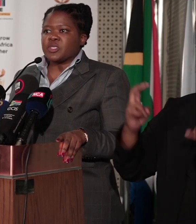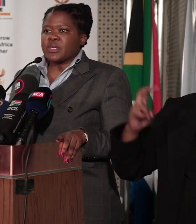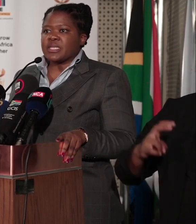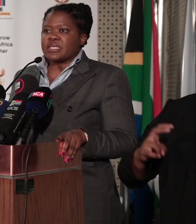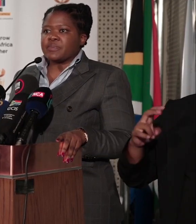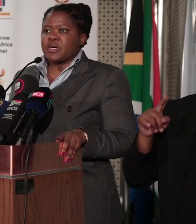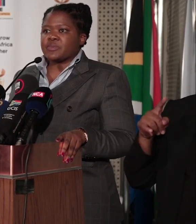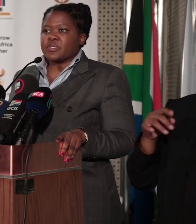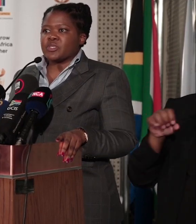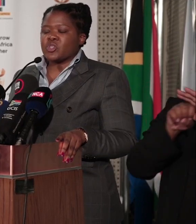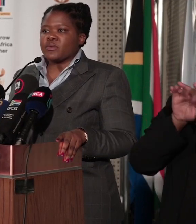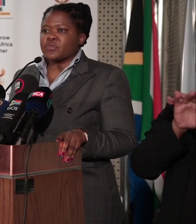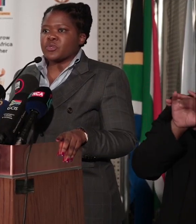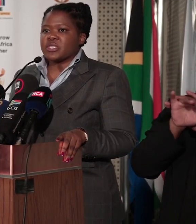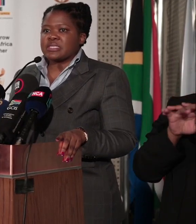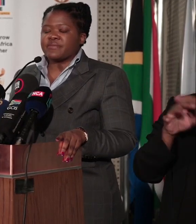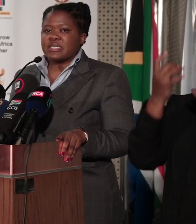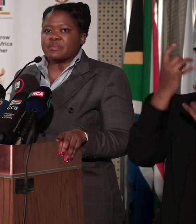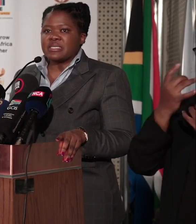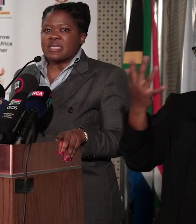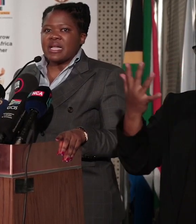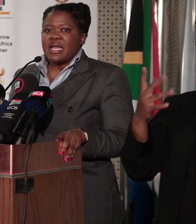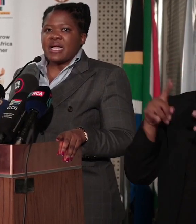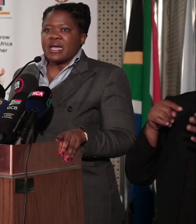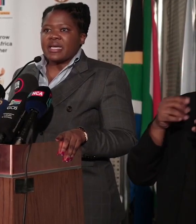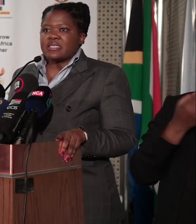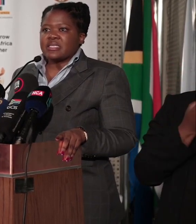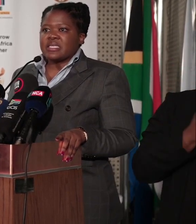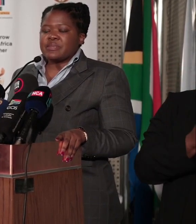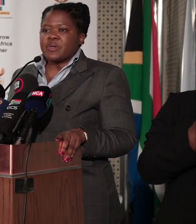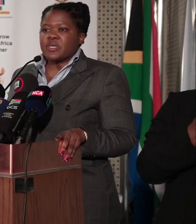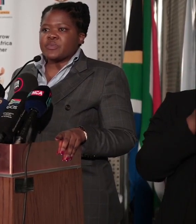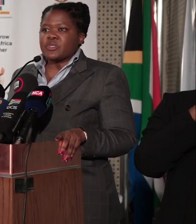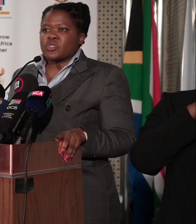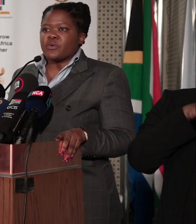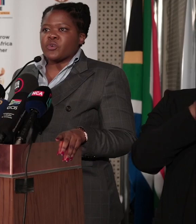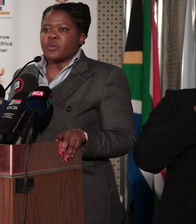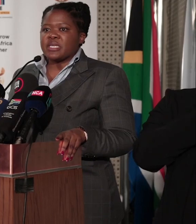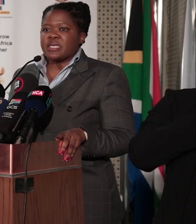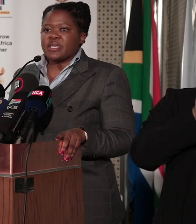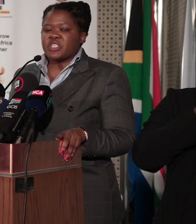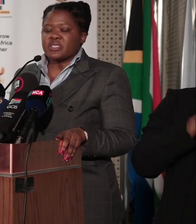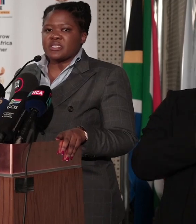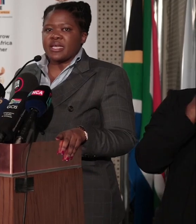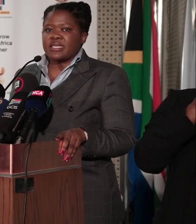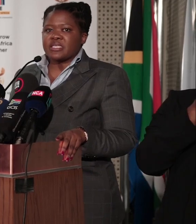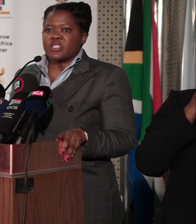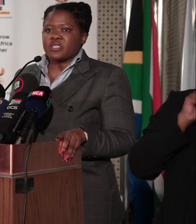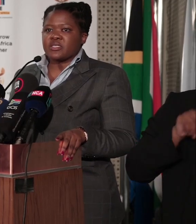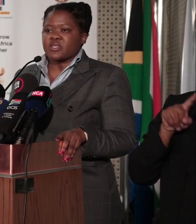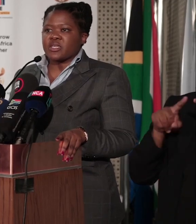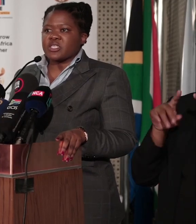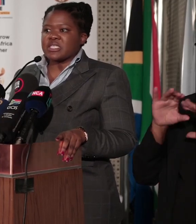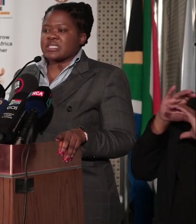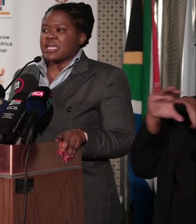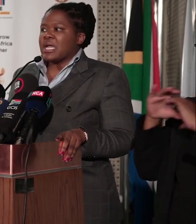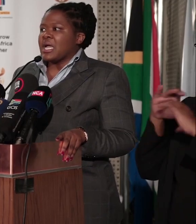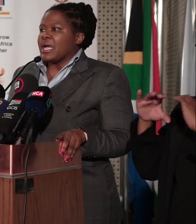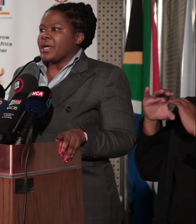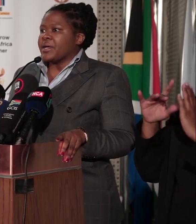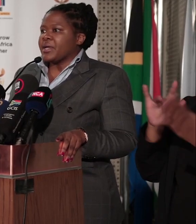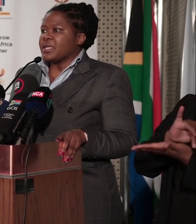called between the Department of Social Development and the Department of Communications and Digital